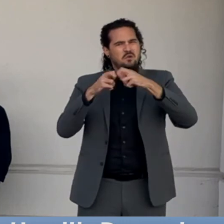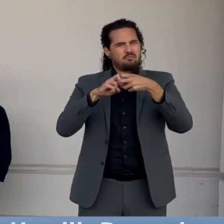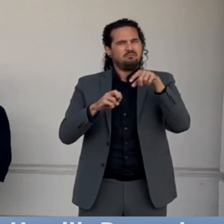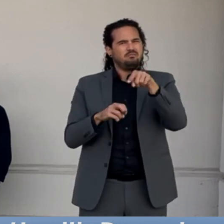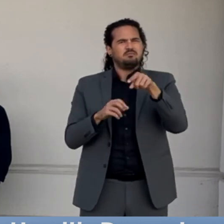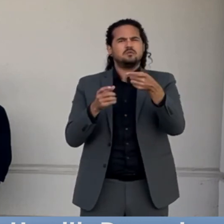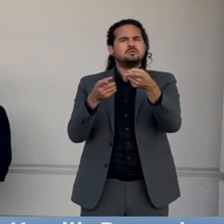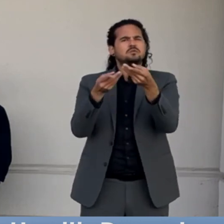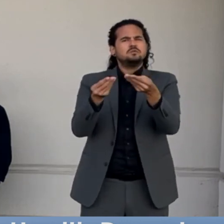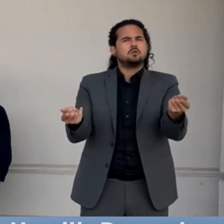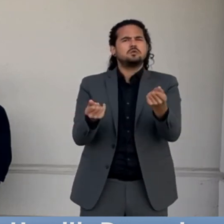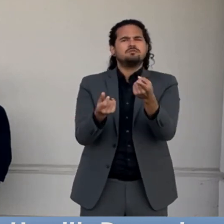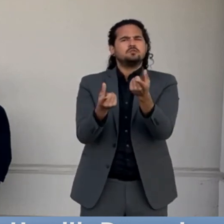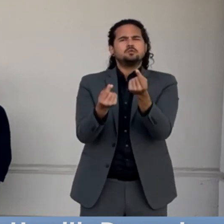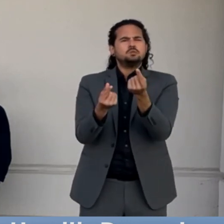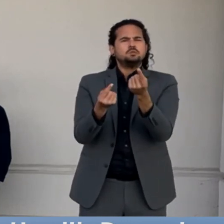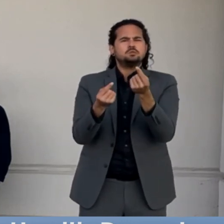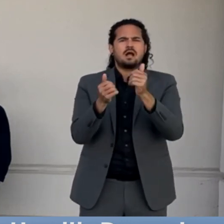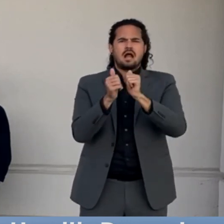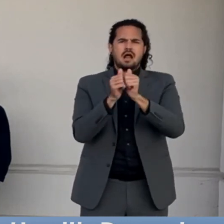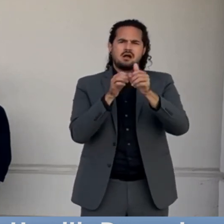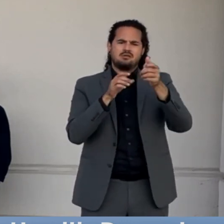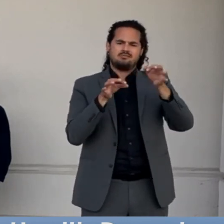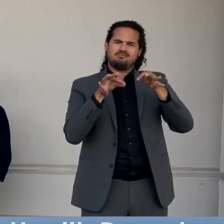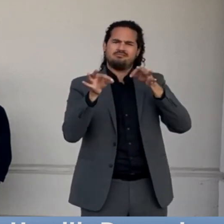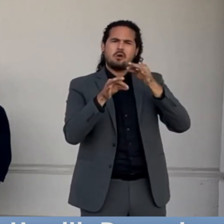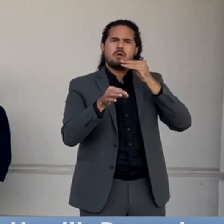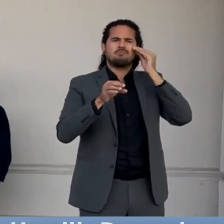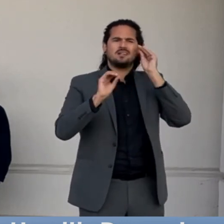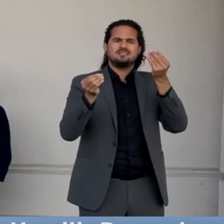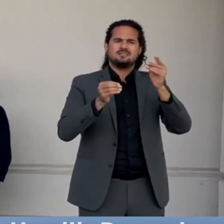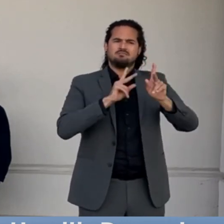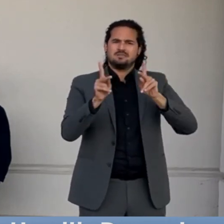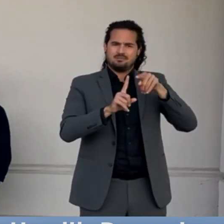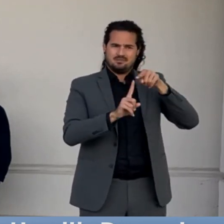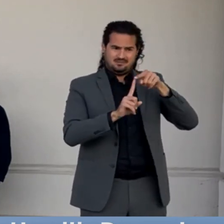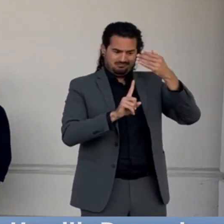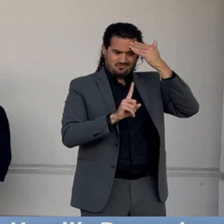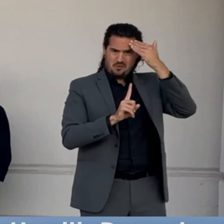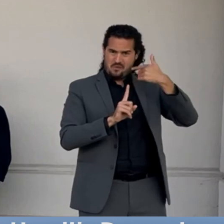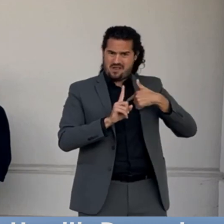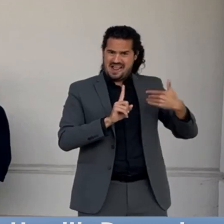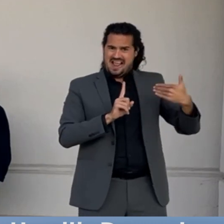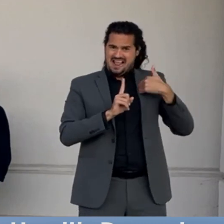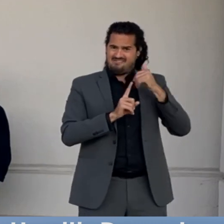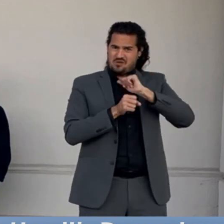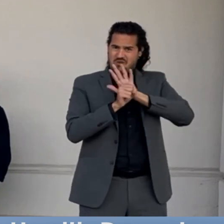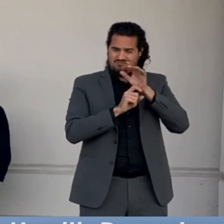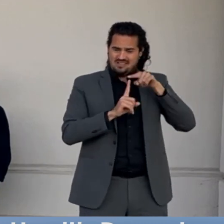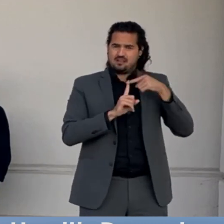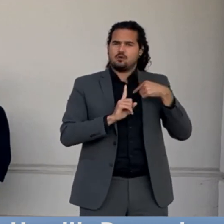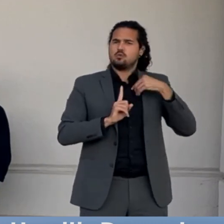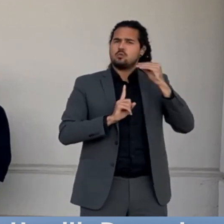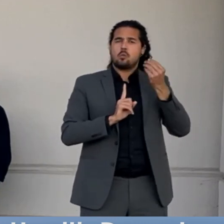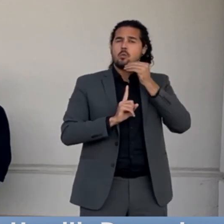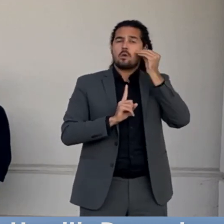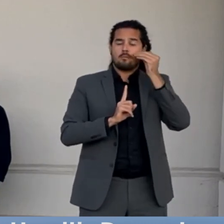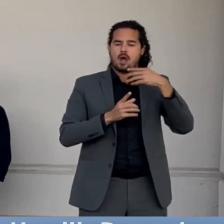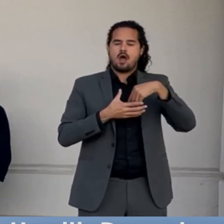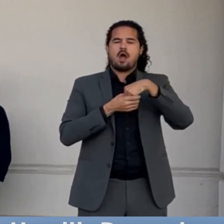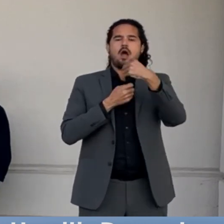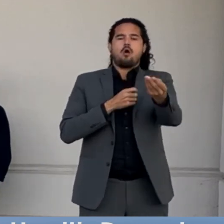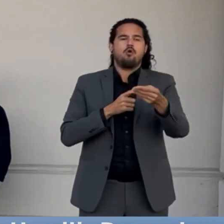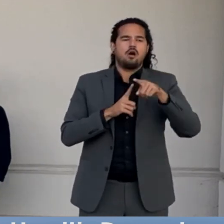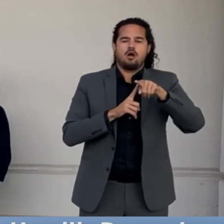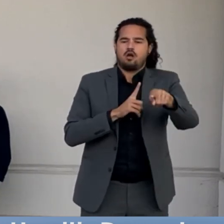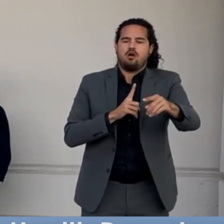just is homeless and is a known case and is discharged back into a setting where it could be spread to others without it seamlessly